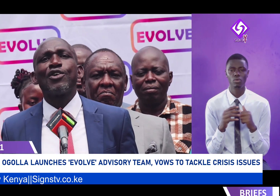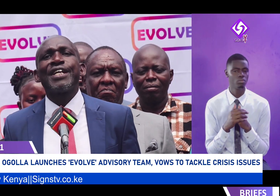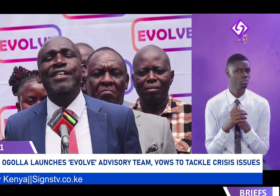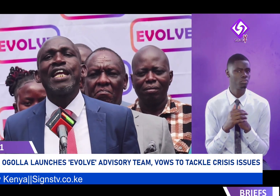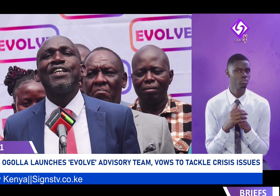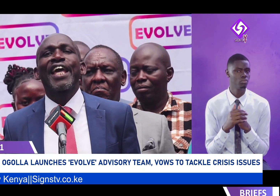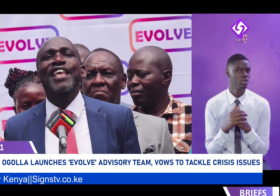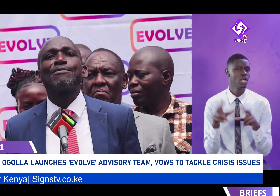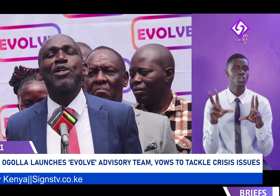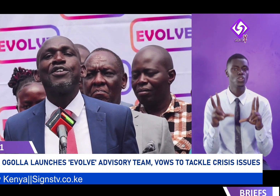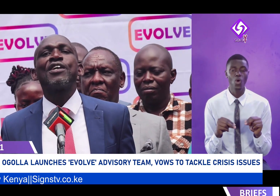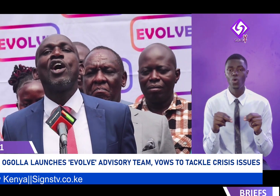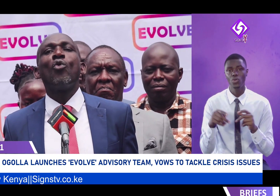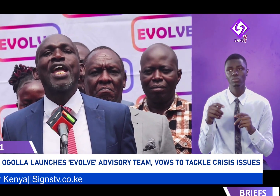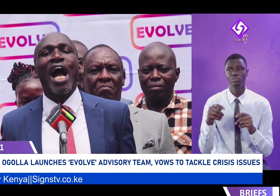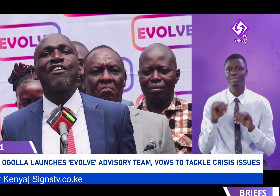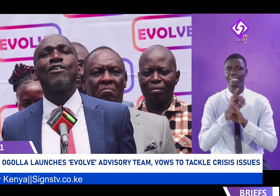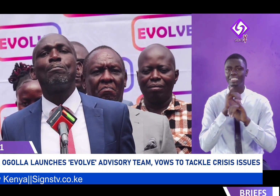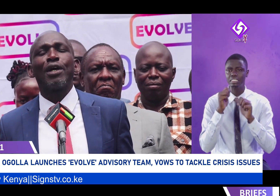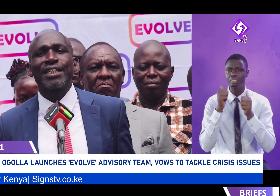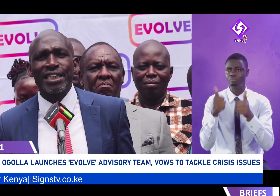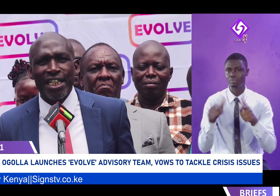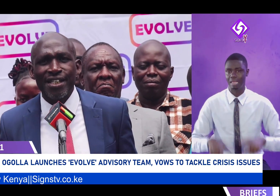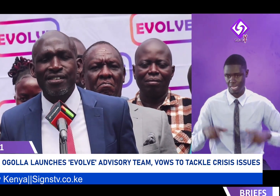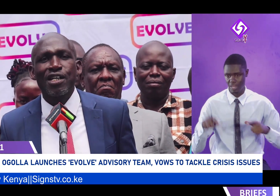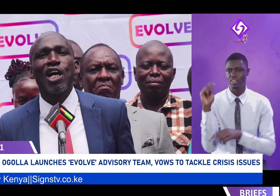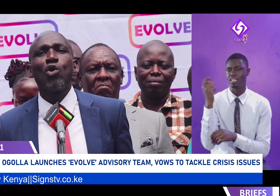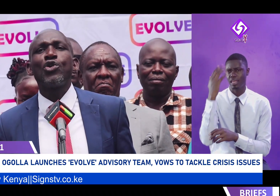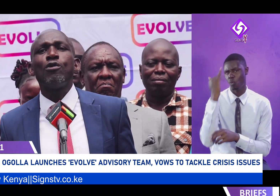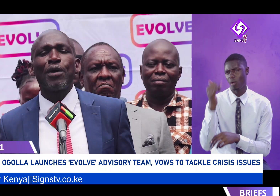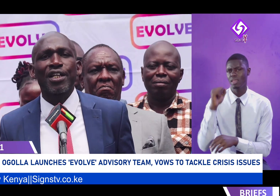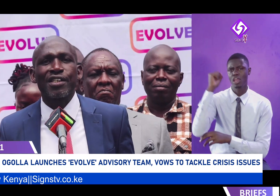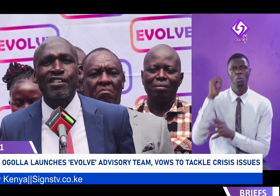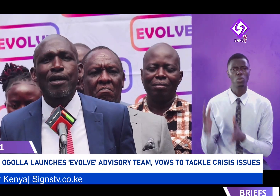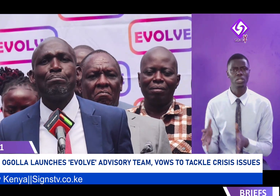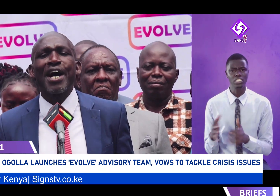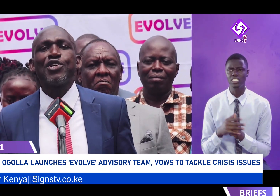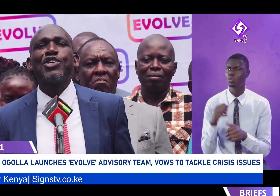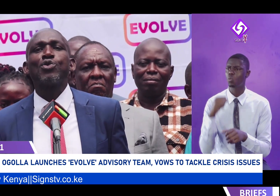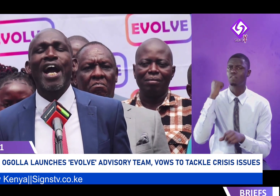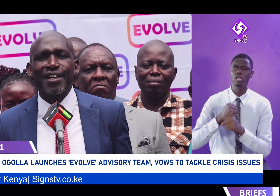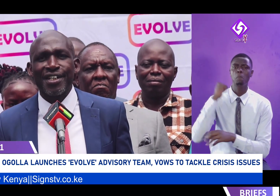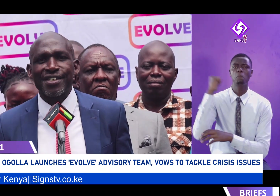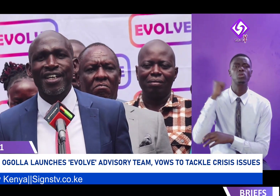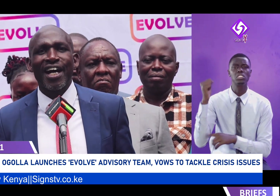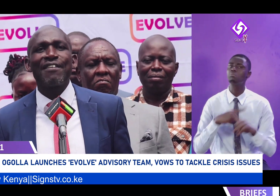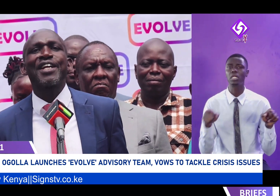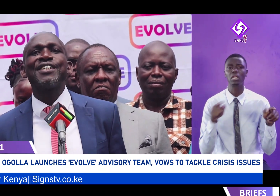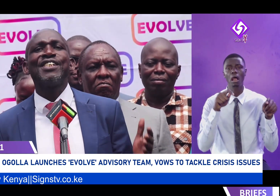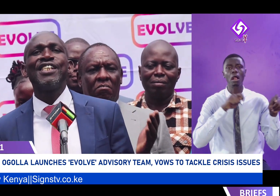no decent living in Kenyans because we have politicians who do politics but don't do governance. governance ni